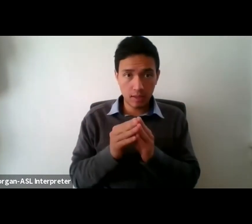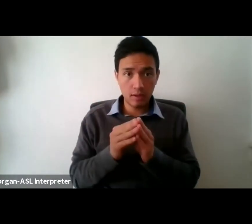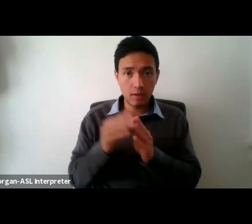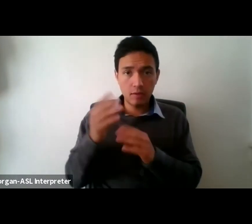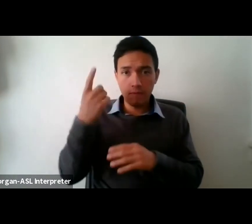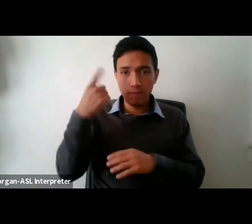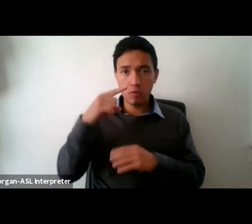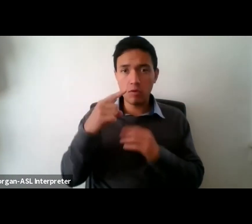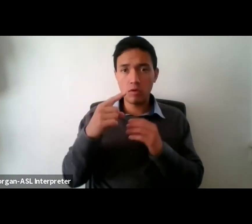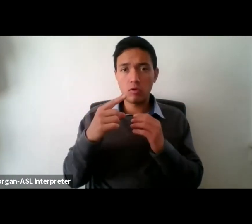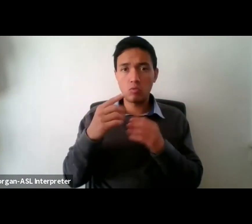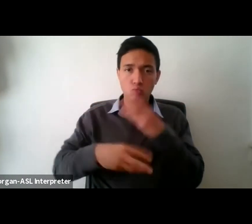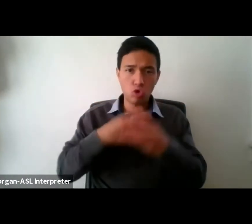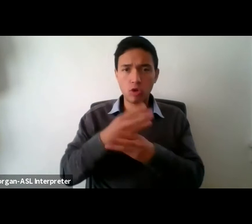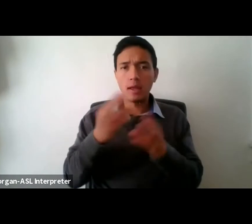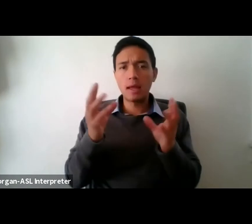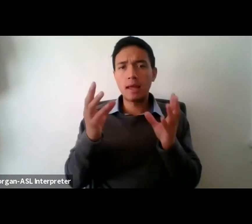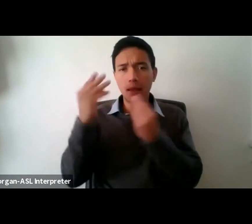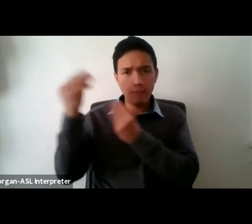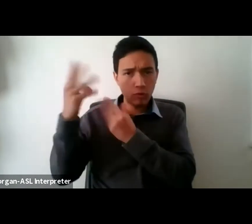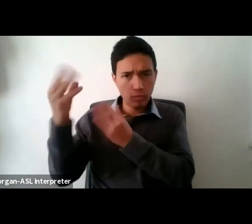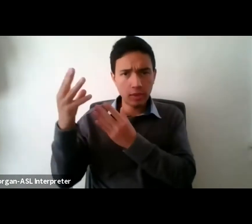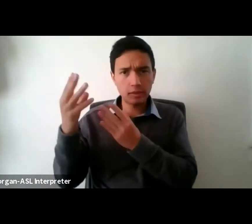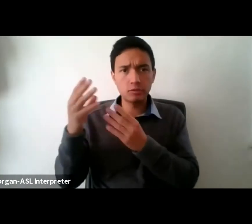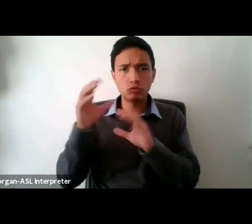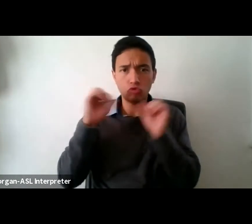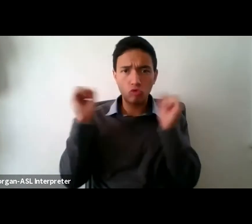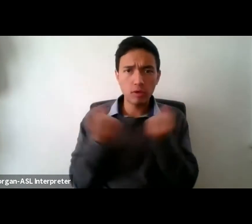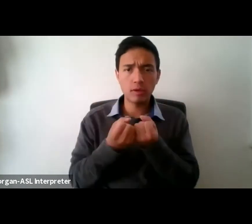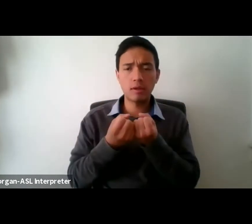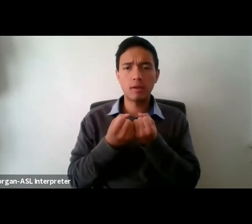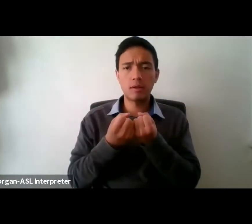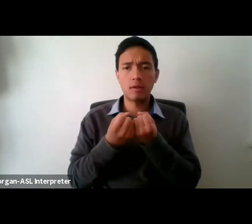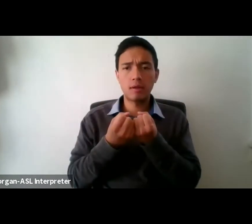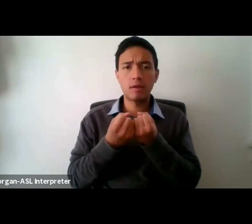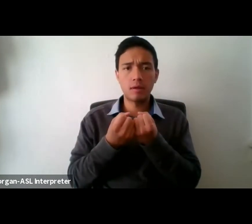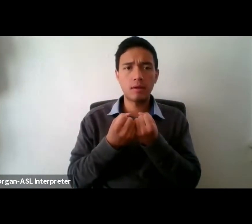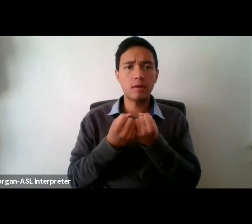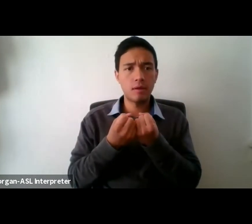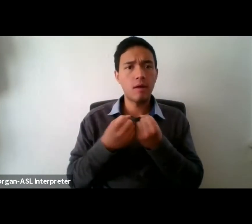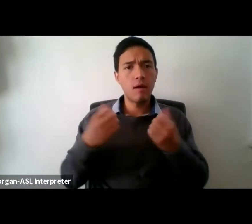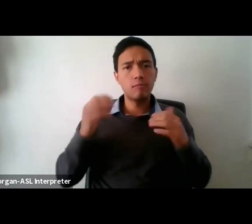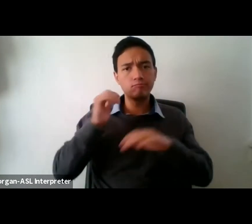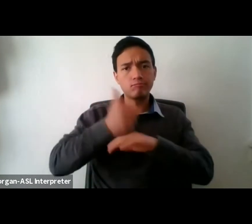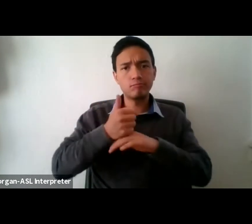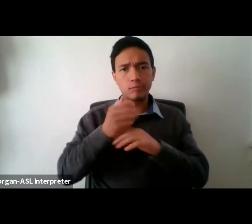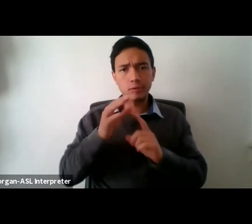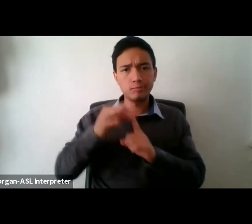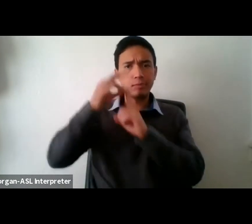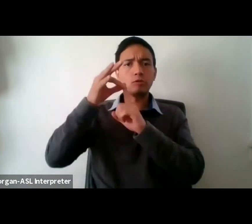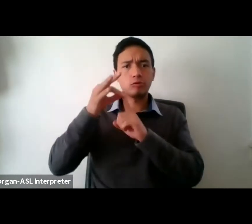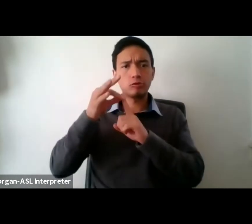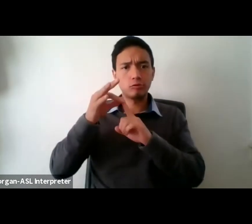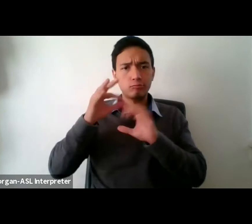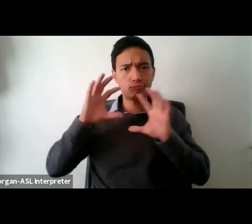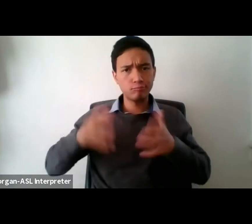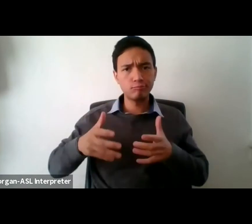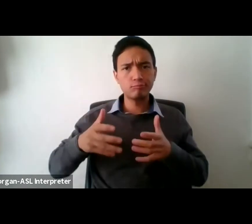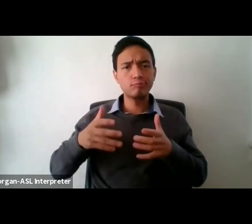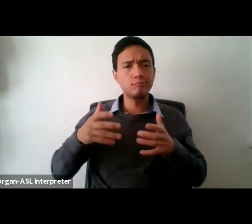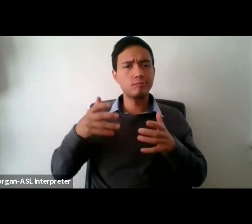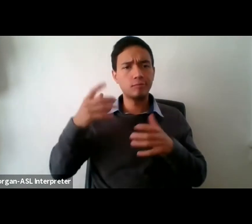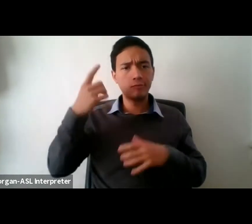time, has dedicated a special track to older persons and ICT. In collaboration